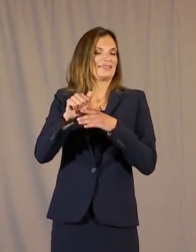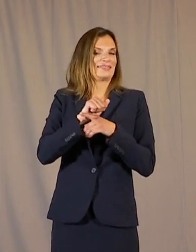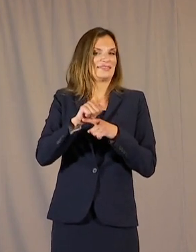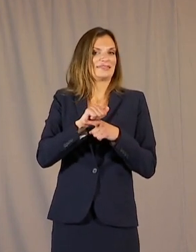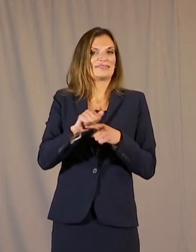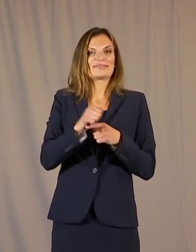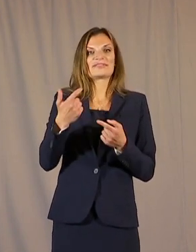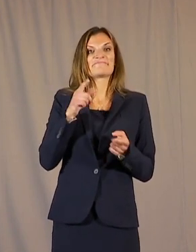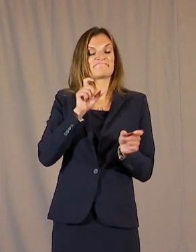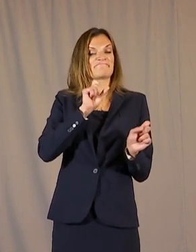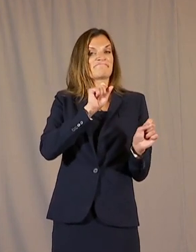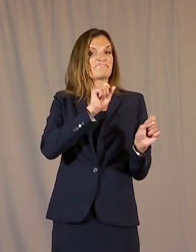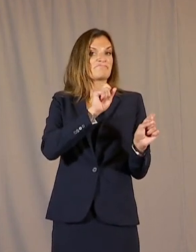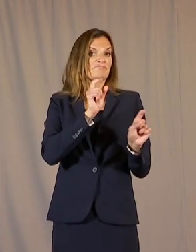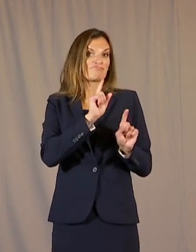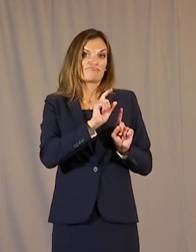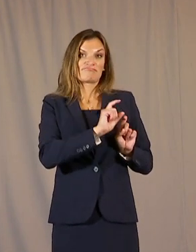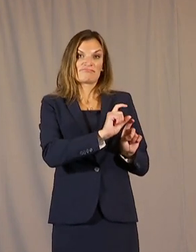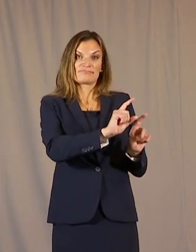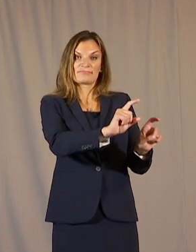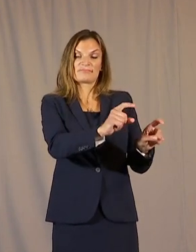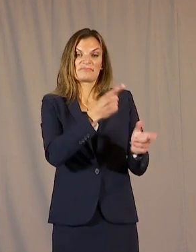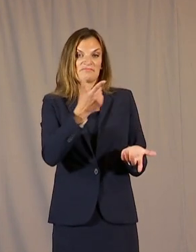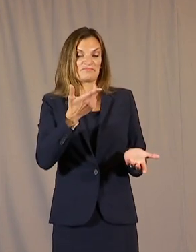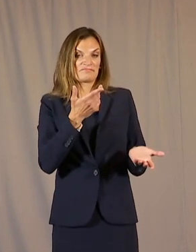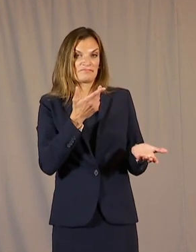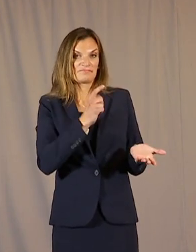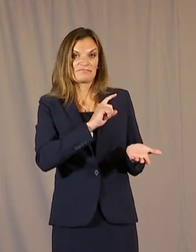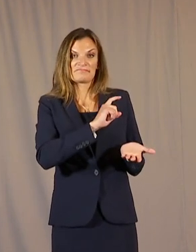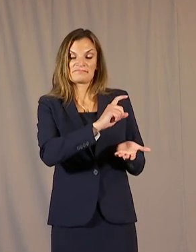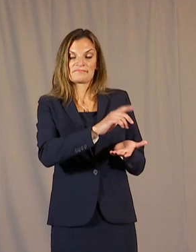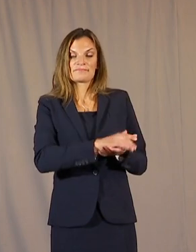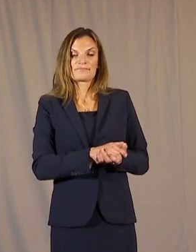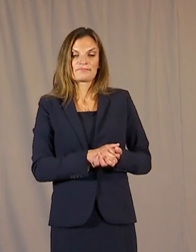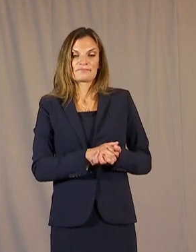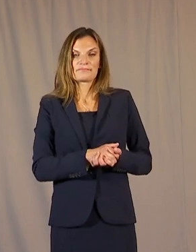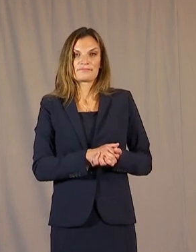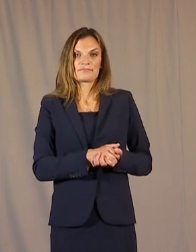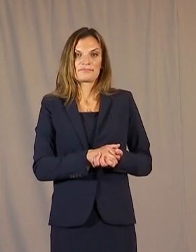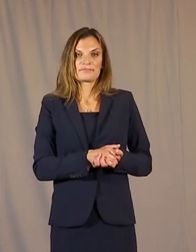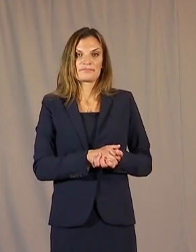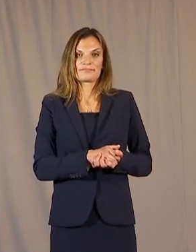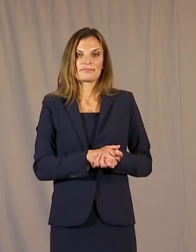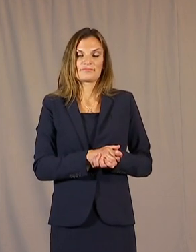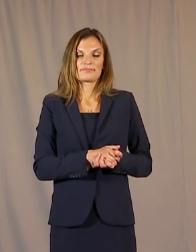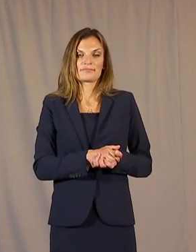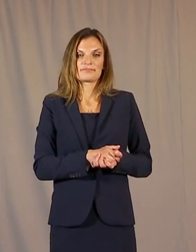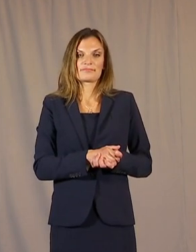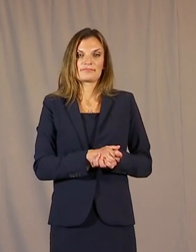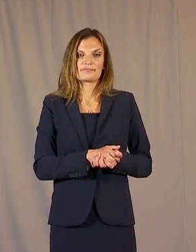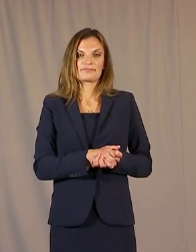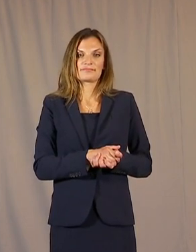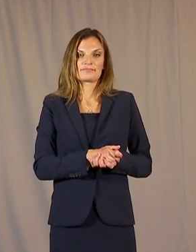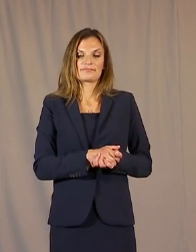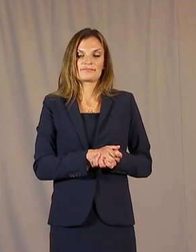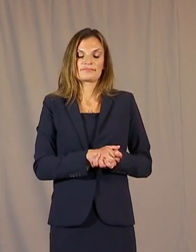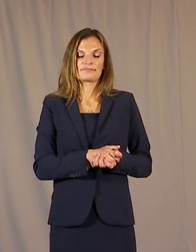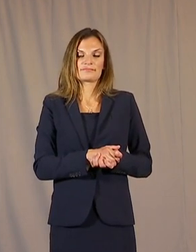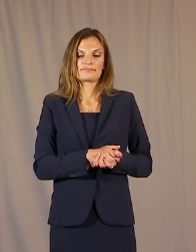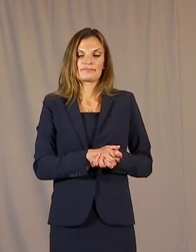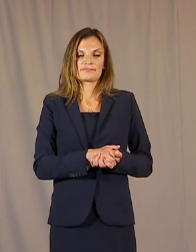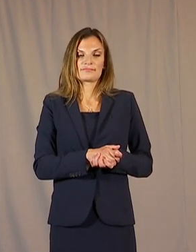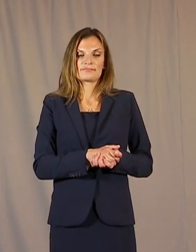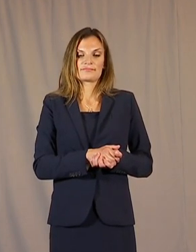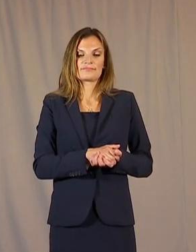any light on what is still something or a couple things that we need to pay attention